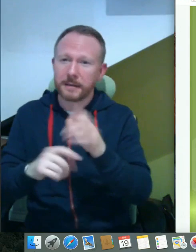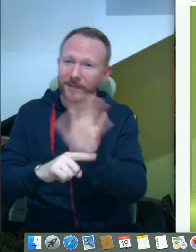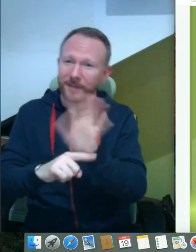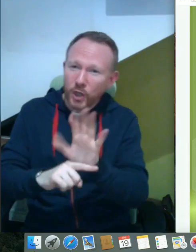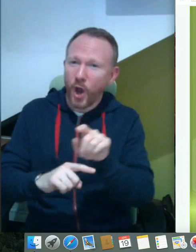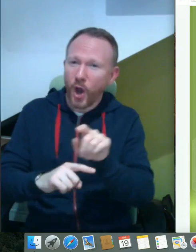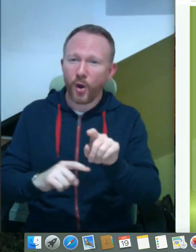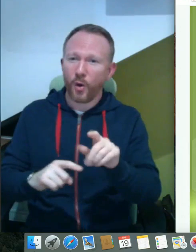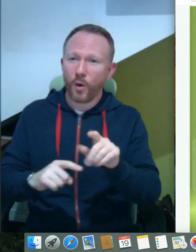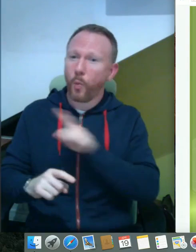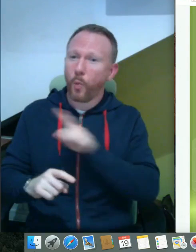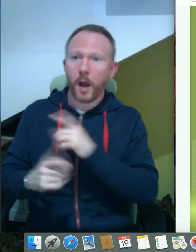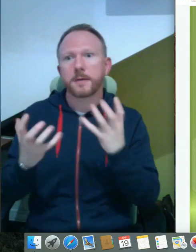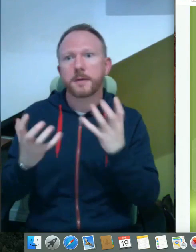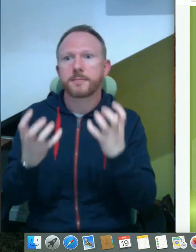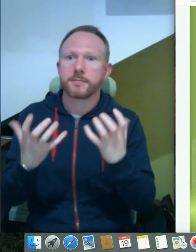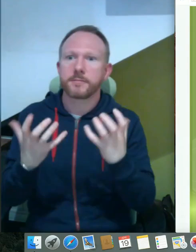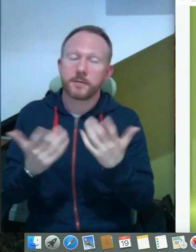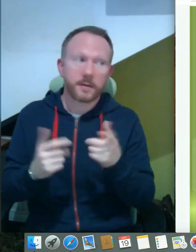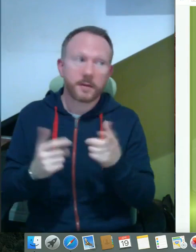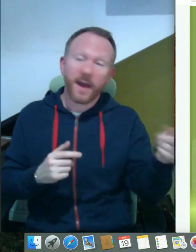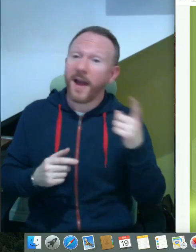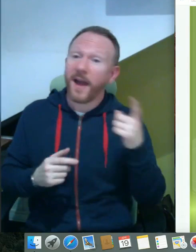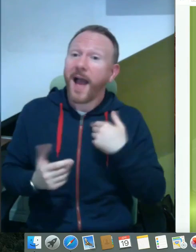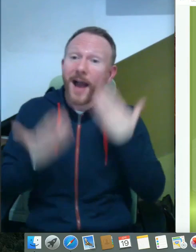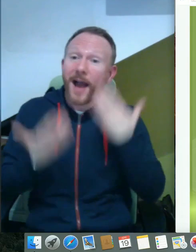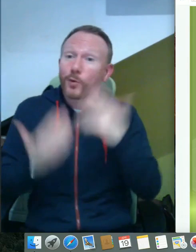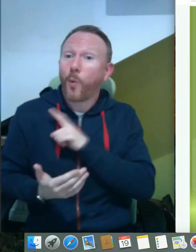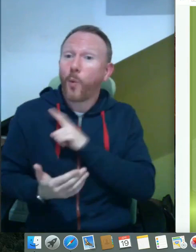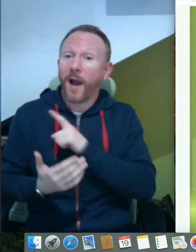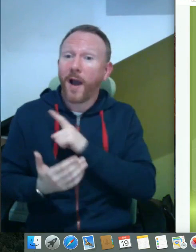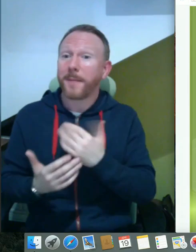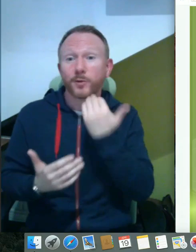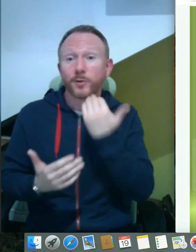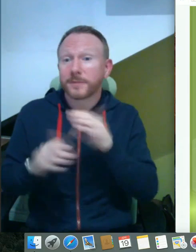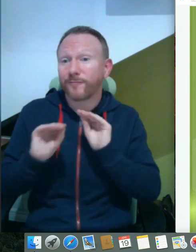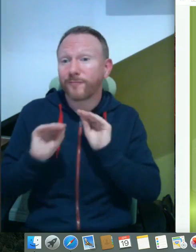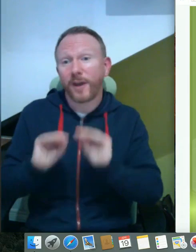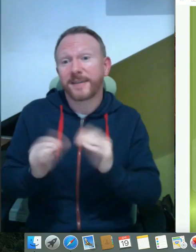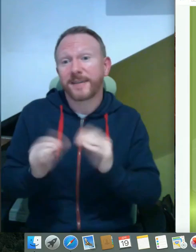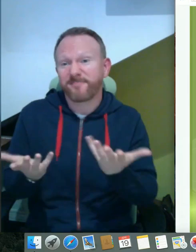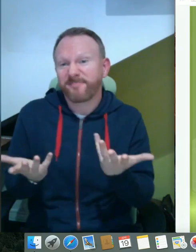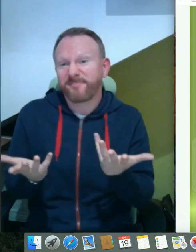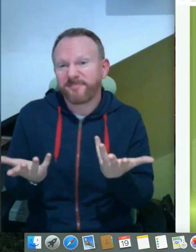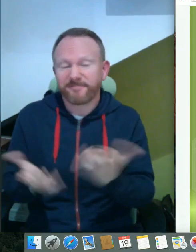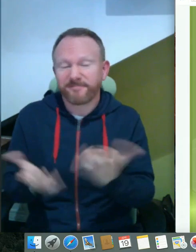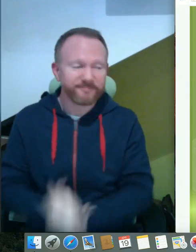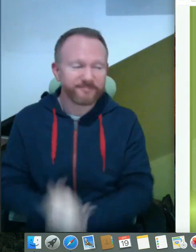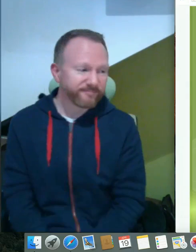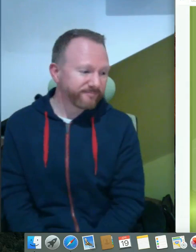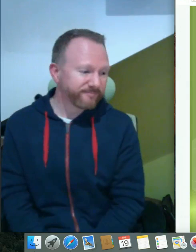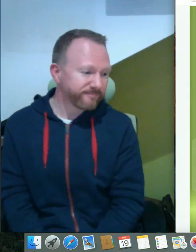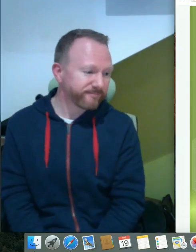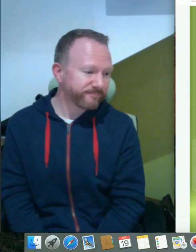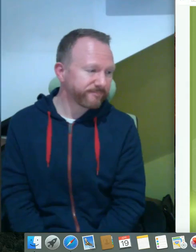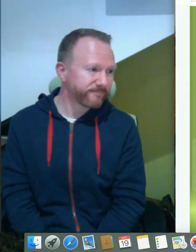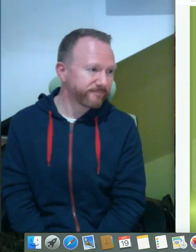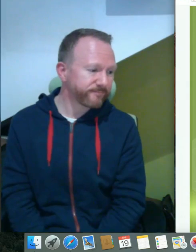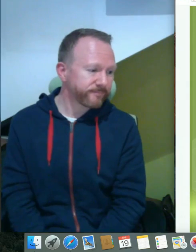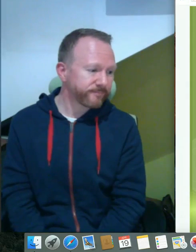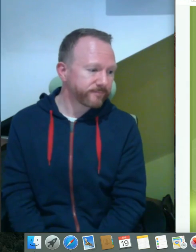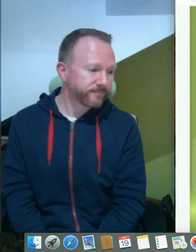point. There's not enough training. Not enough training, exactly. So as